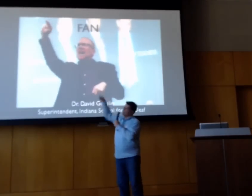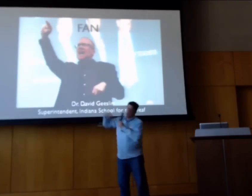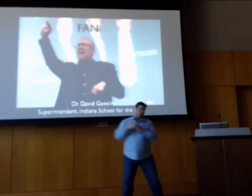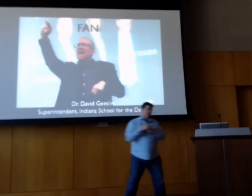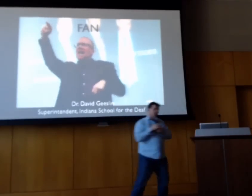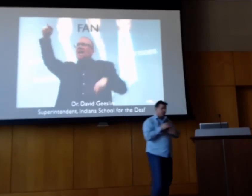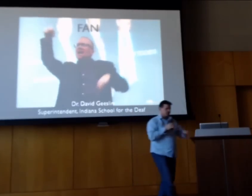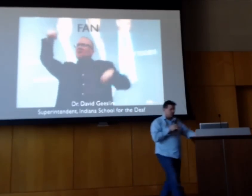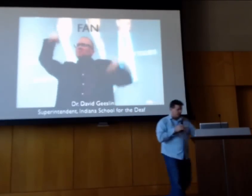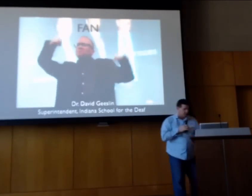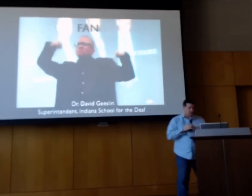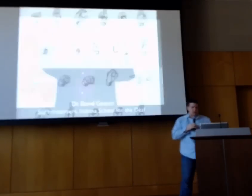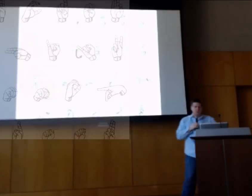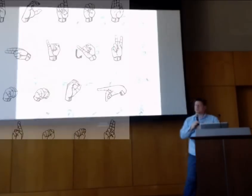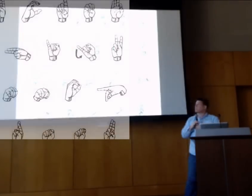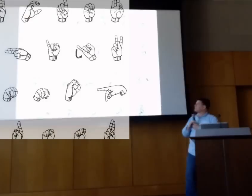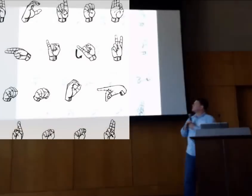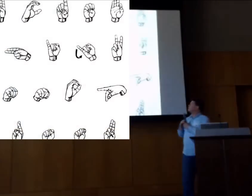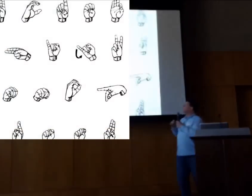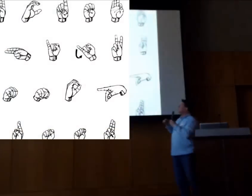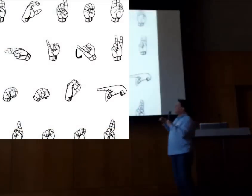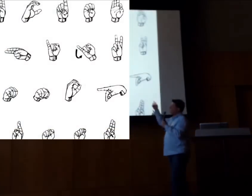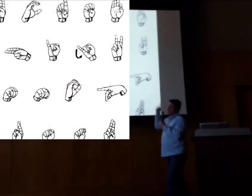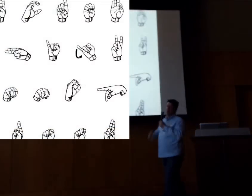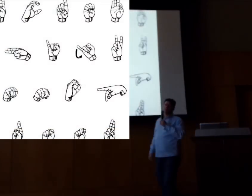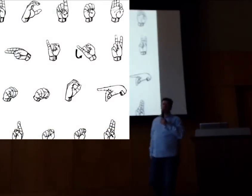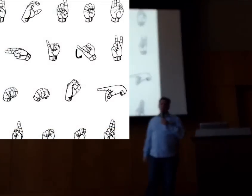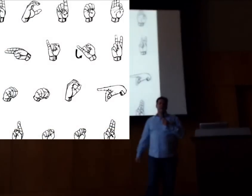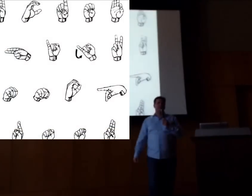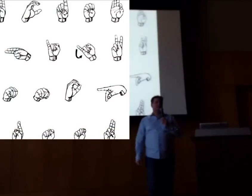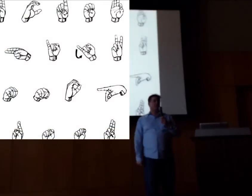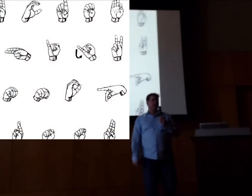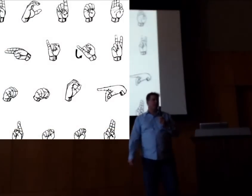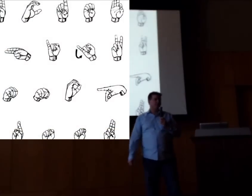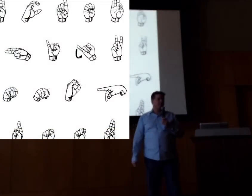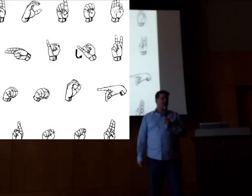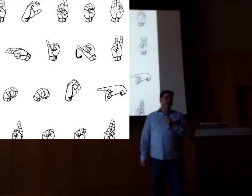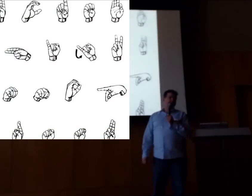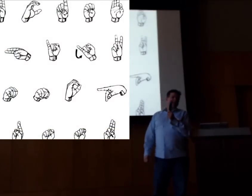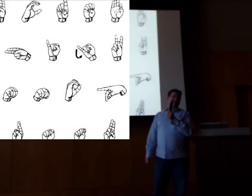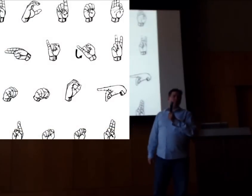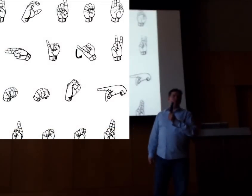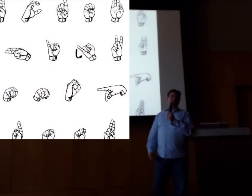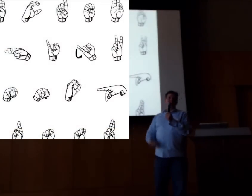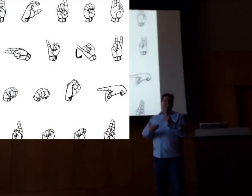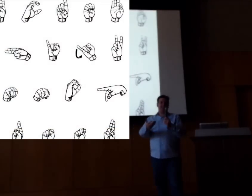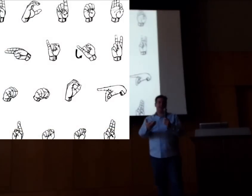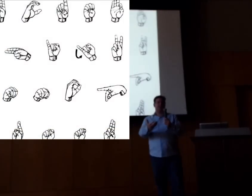Now remember those two, and please look at this. Find them on this little diagram, please. Find the E that I